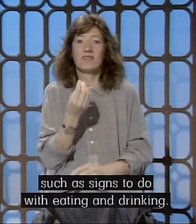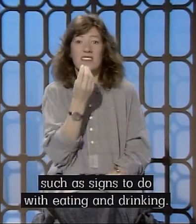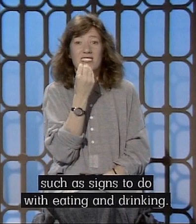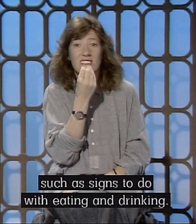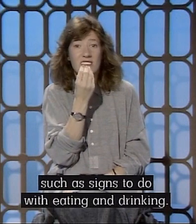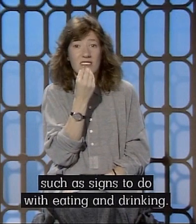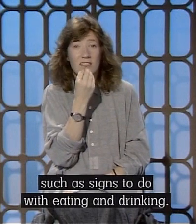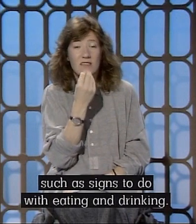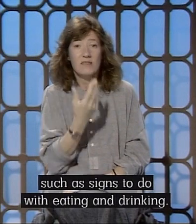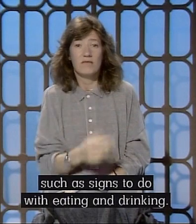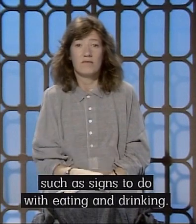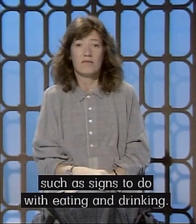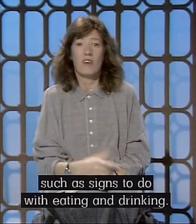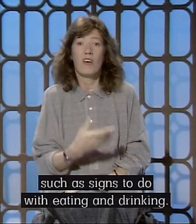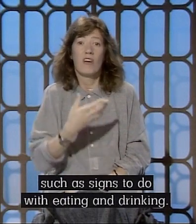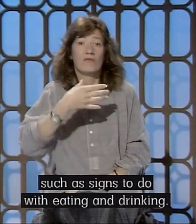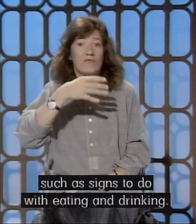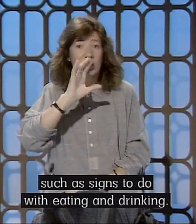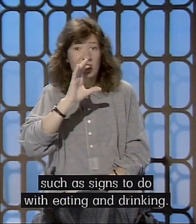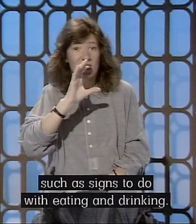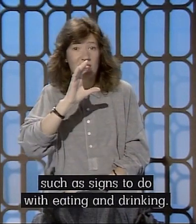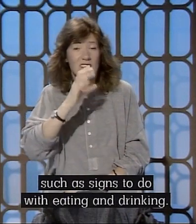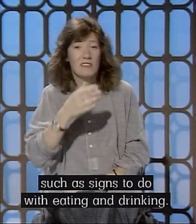with eating and drinking, for example.